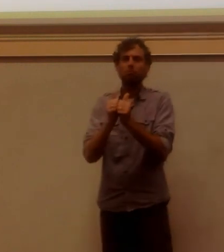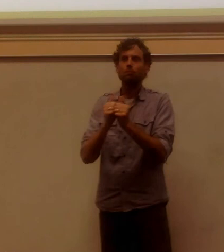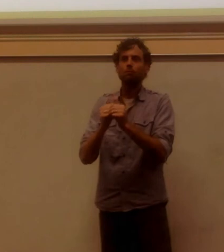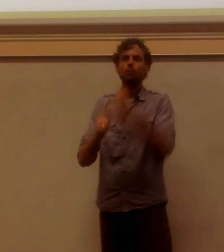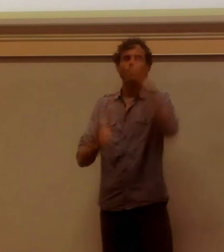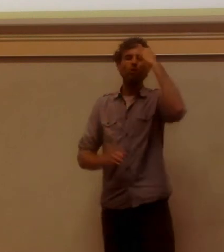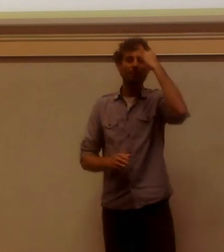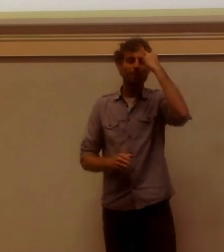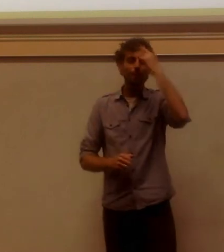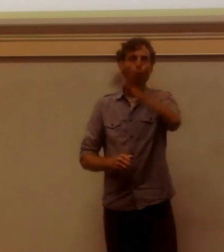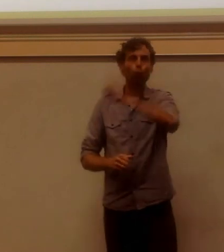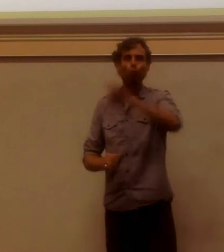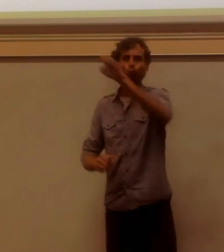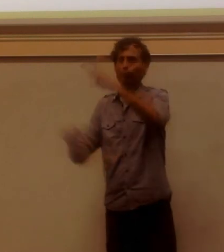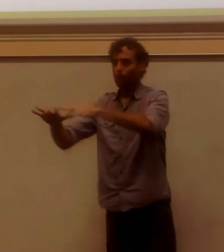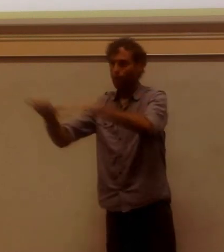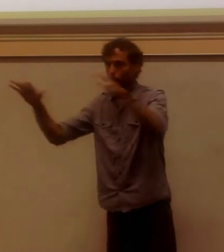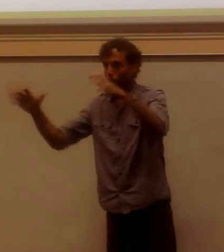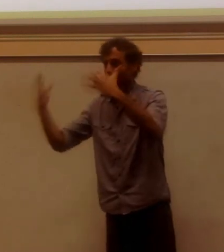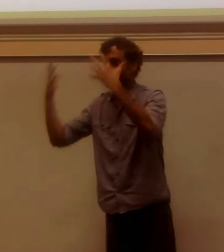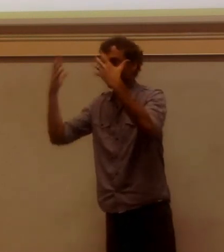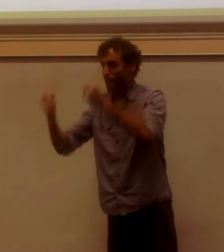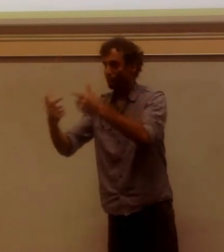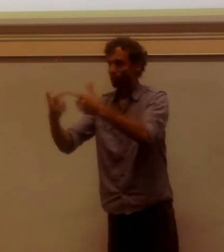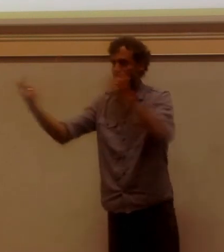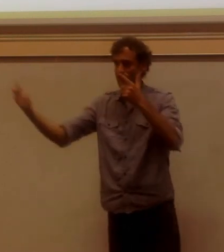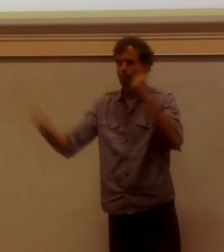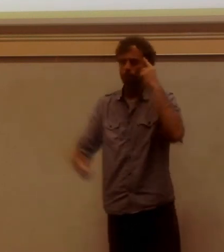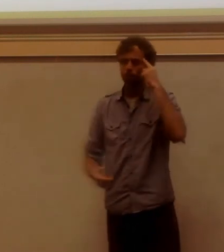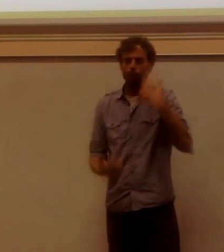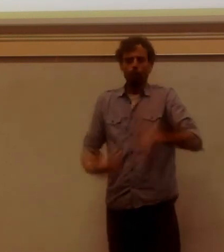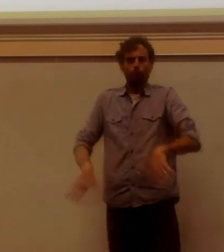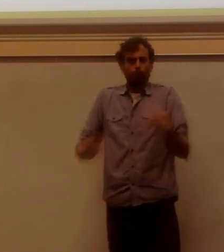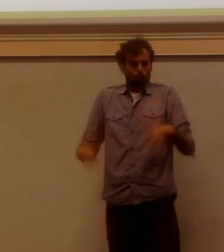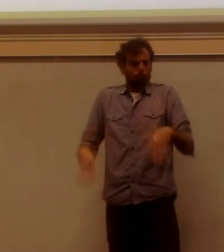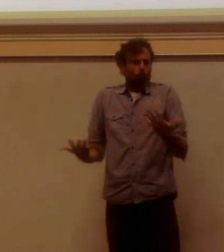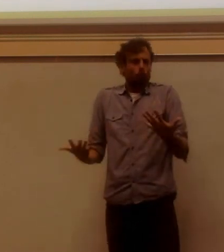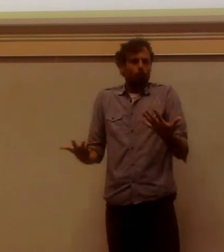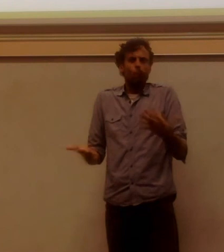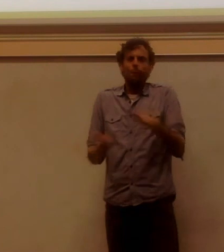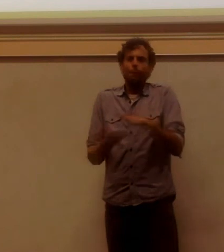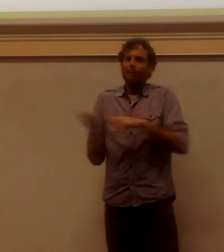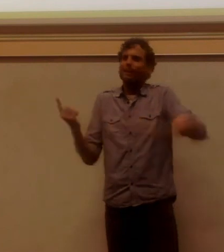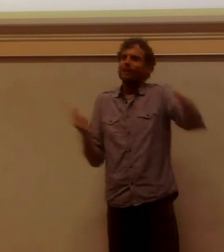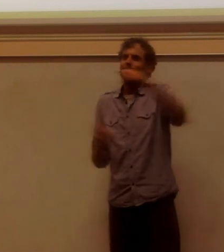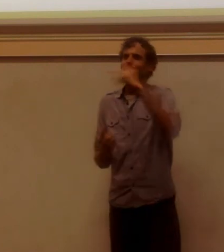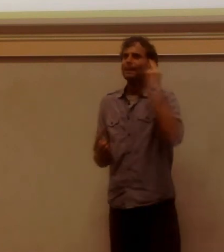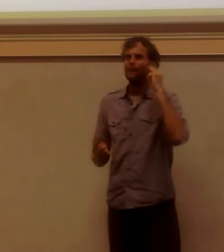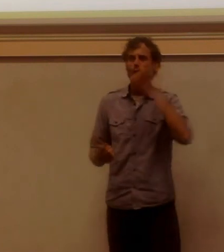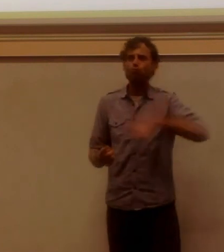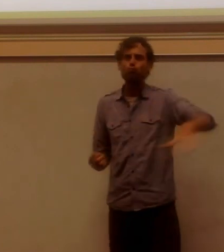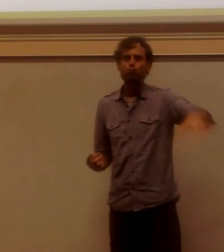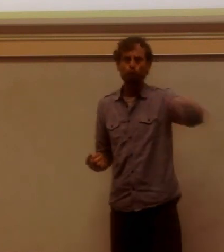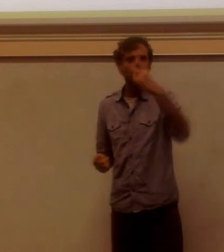So in conclusion, it was felt that a pan-European service such as Insign could